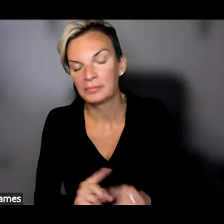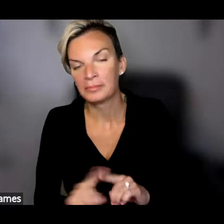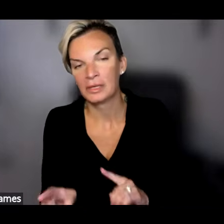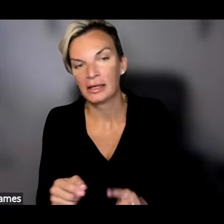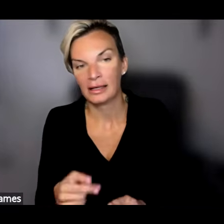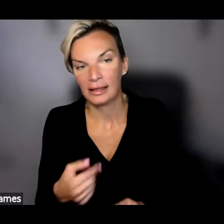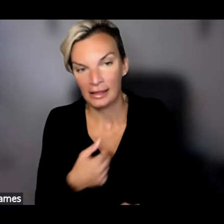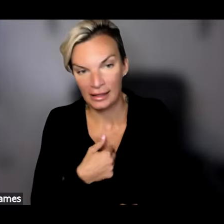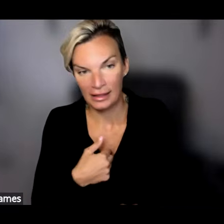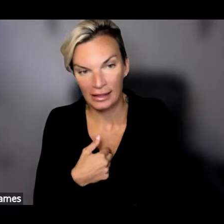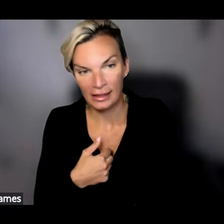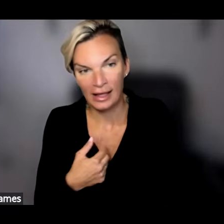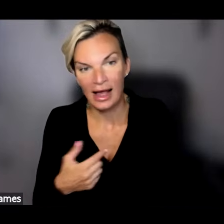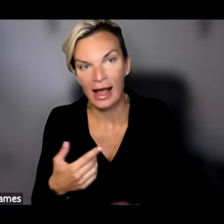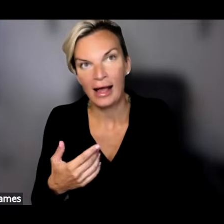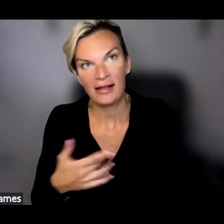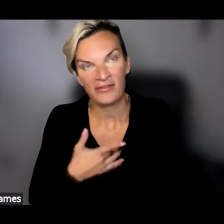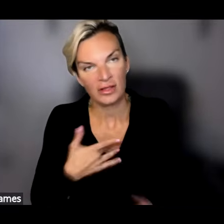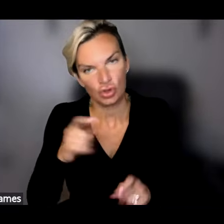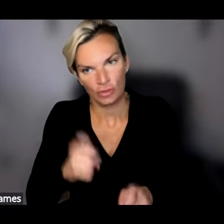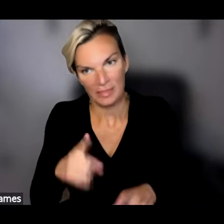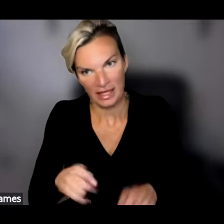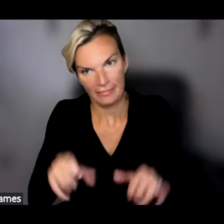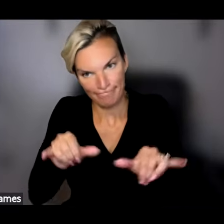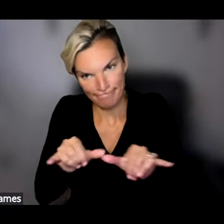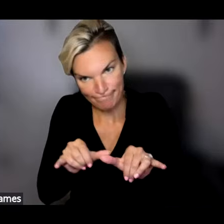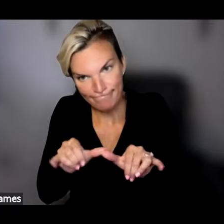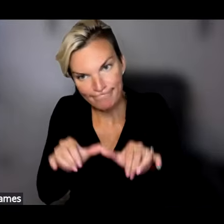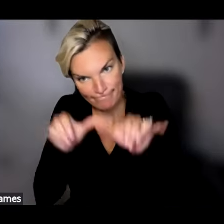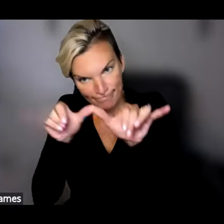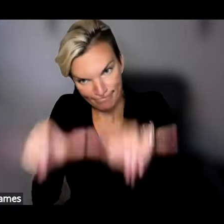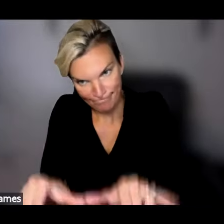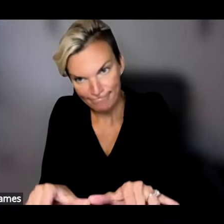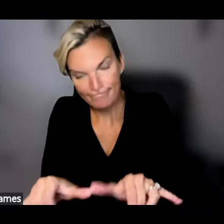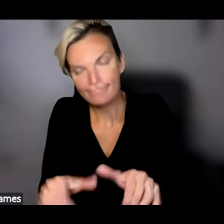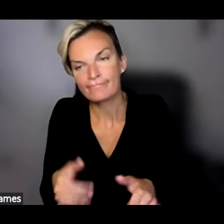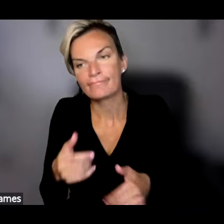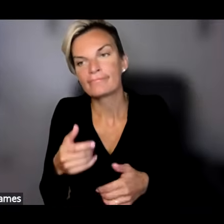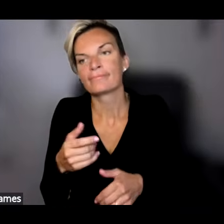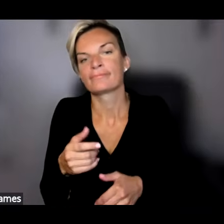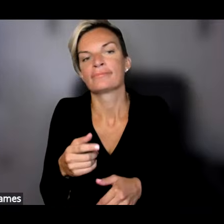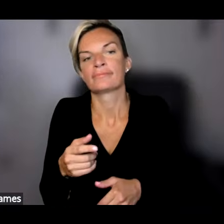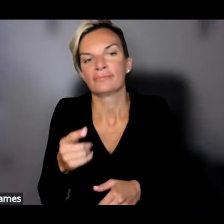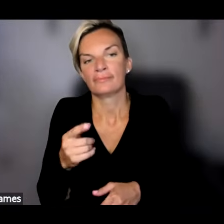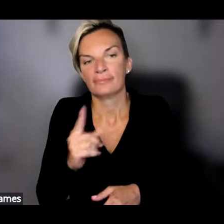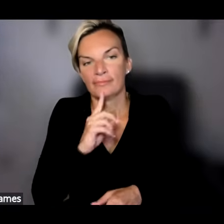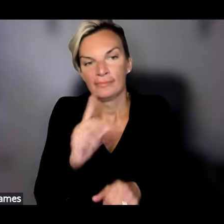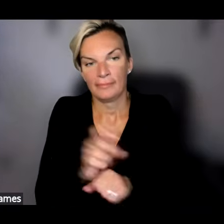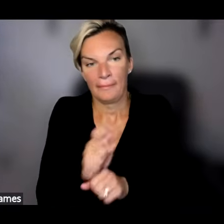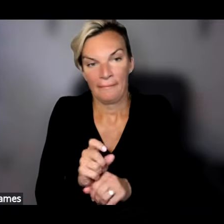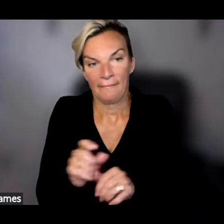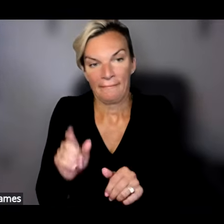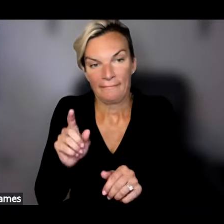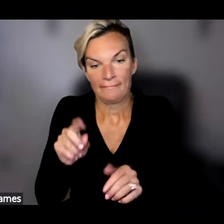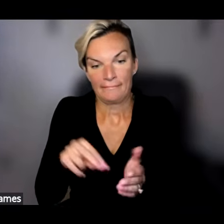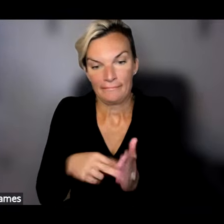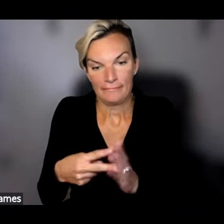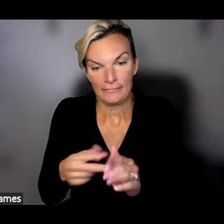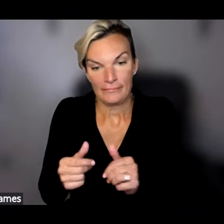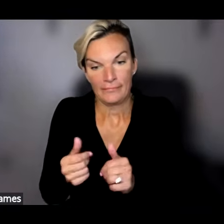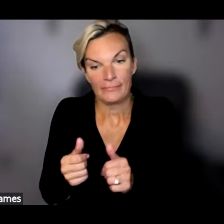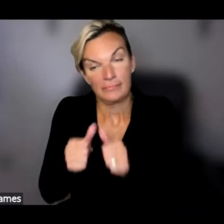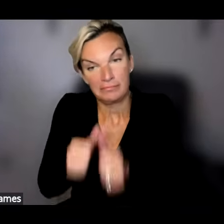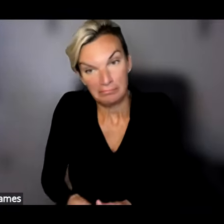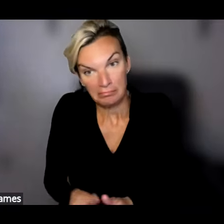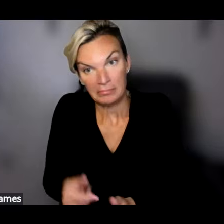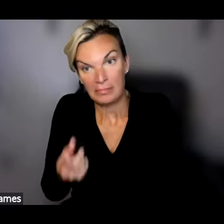intellectually inconsistent by acknowledging that which has existed can and should remain the same, but which